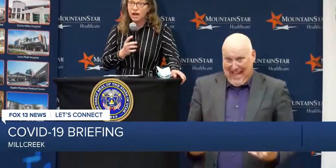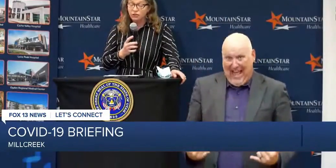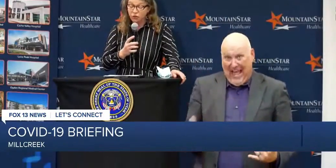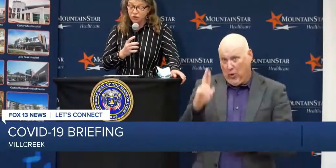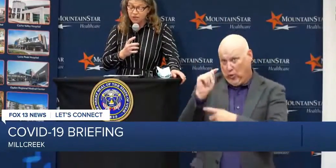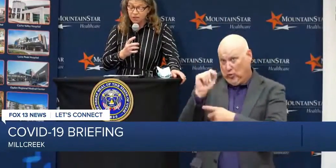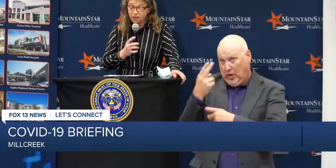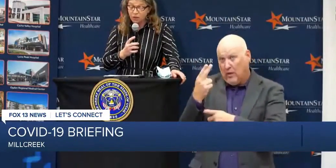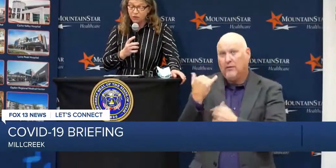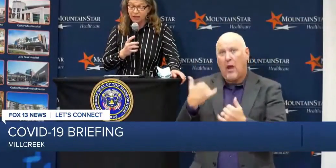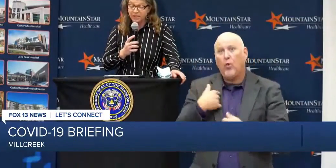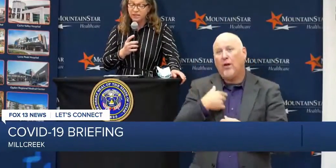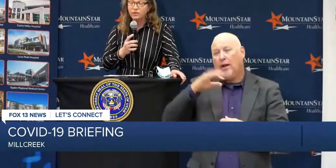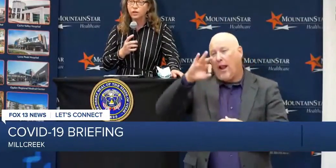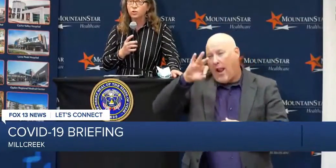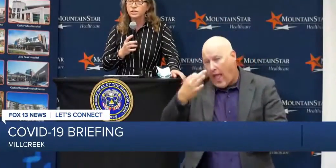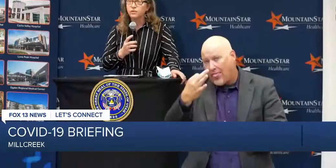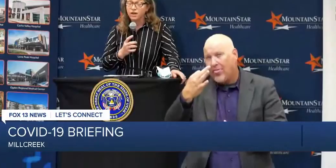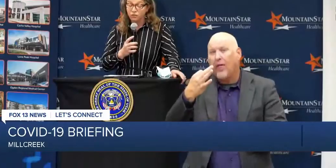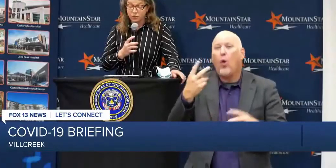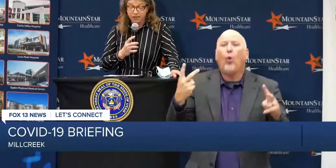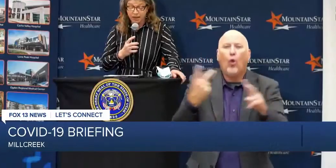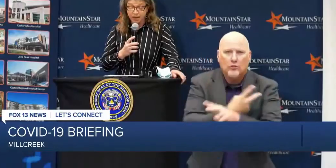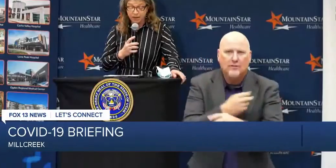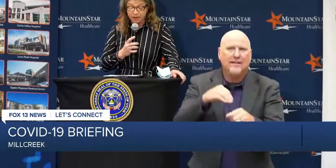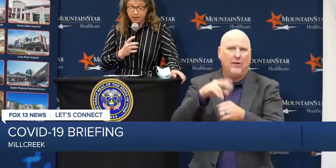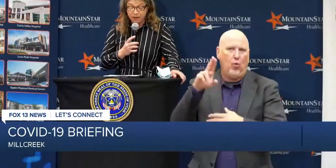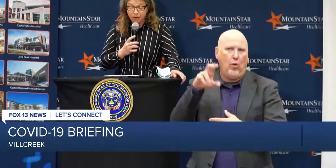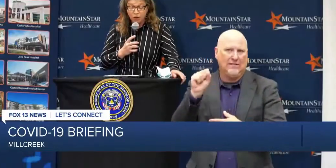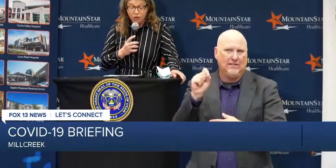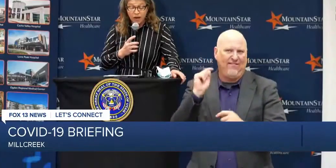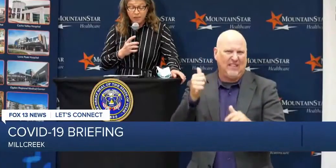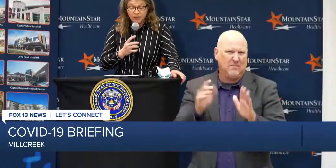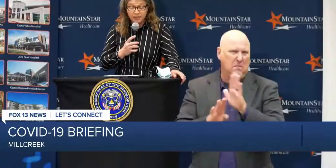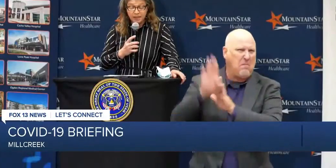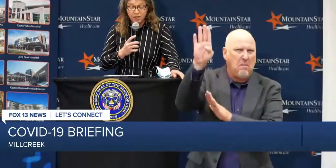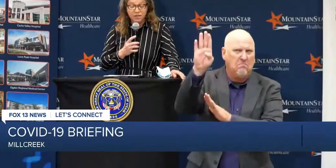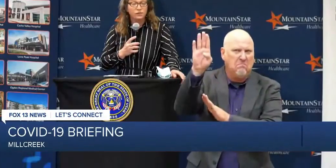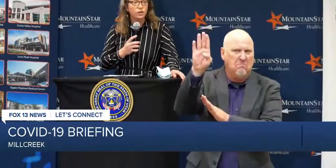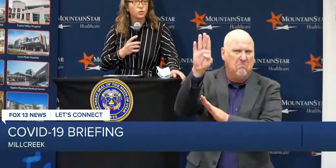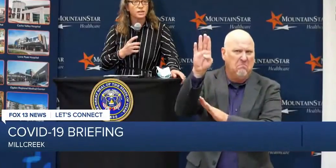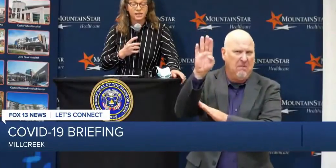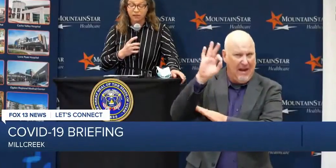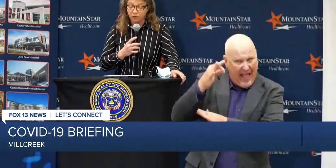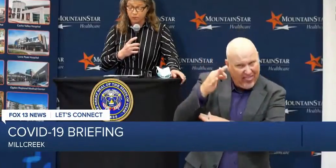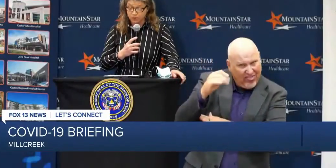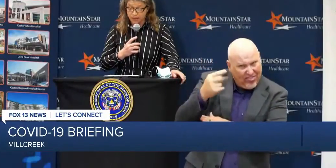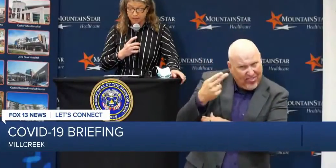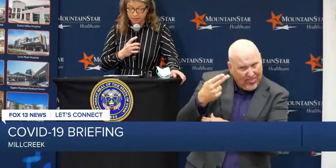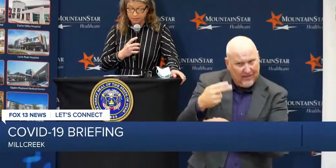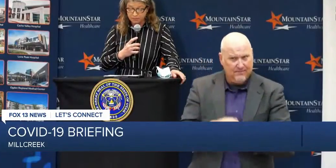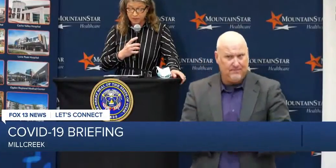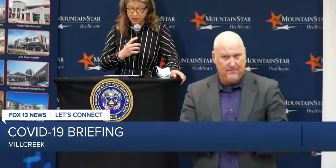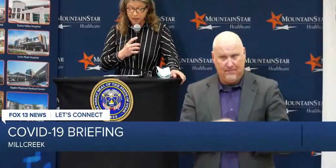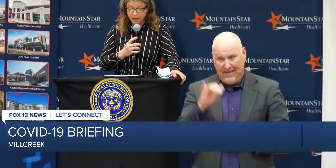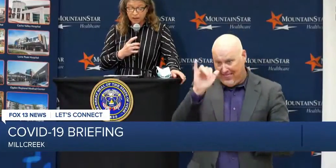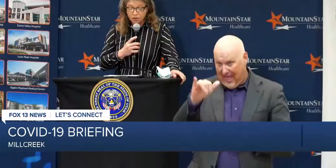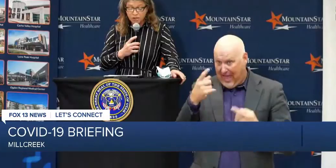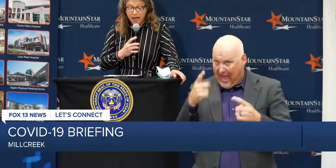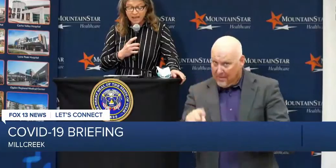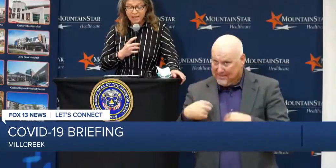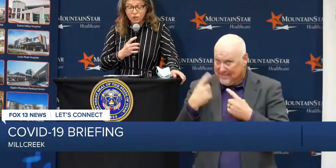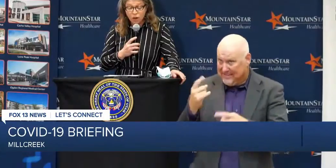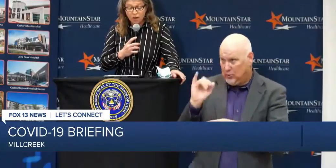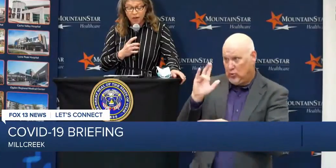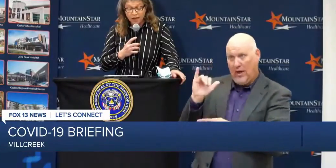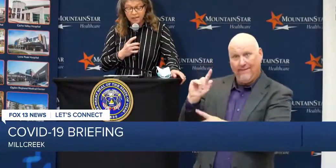Since July 1st, COVID cases have increased 5%. COVID hospitalizations have increased 7%.